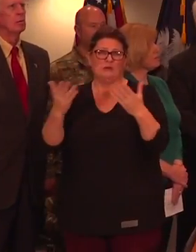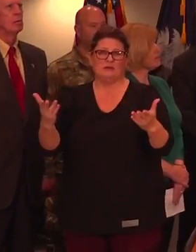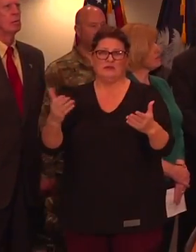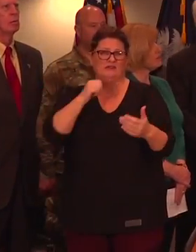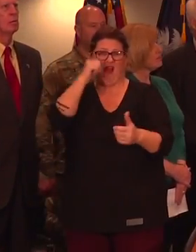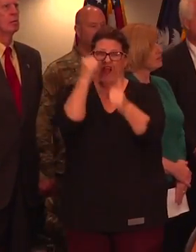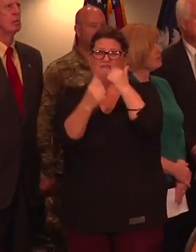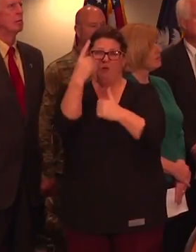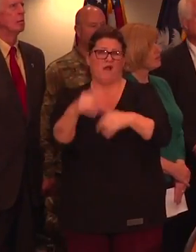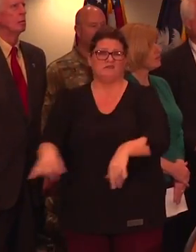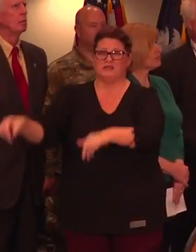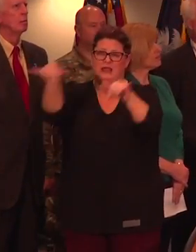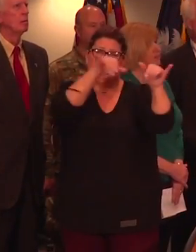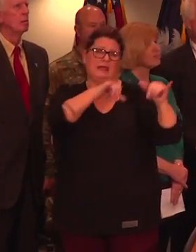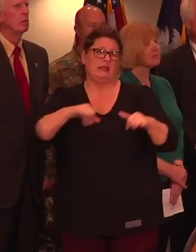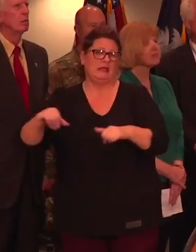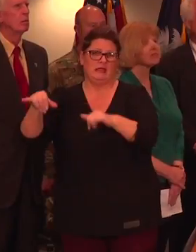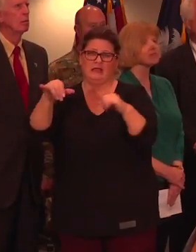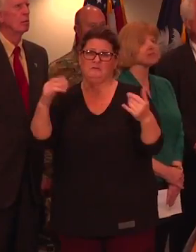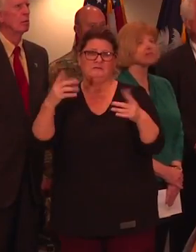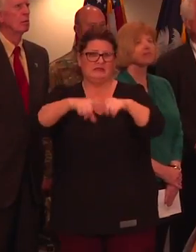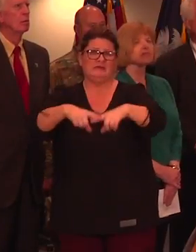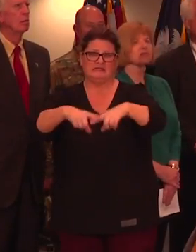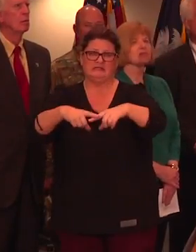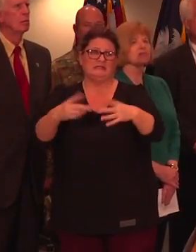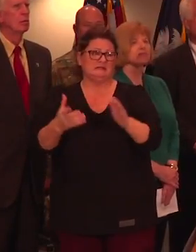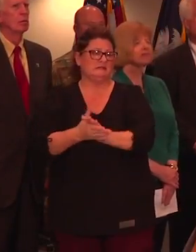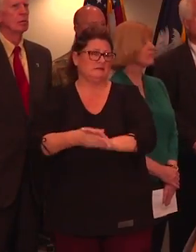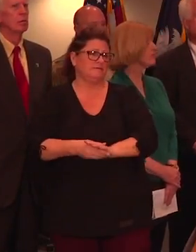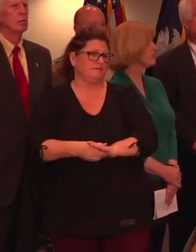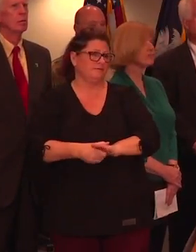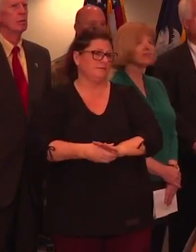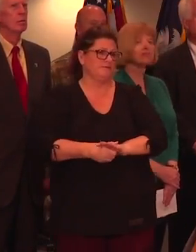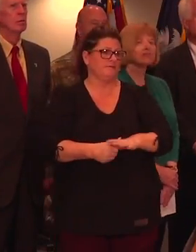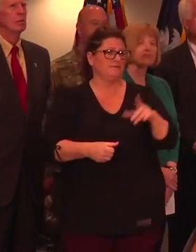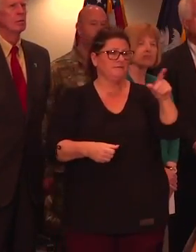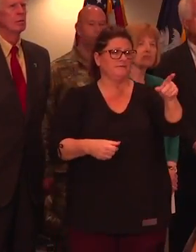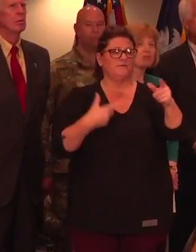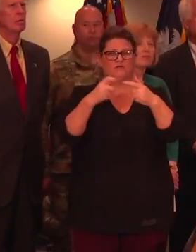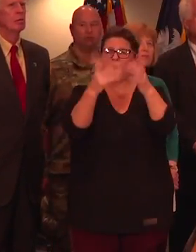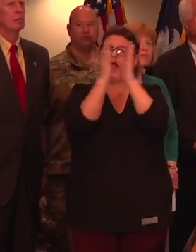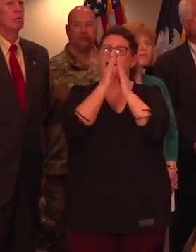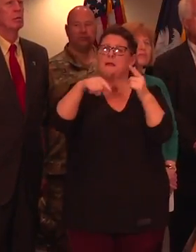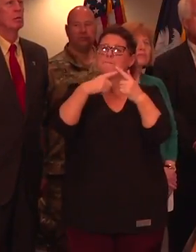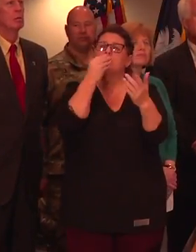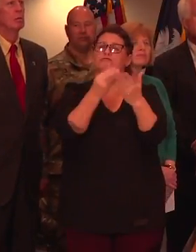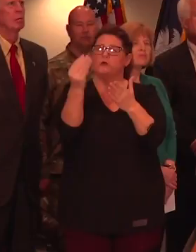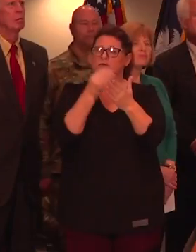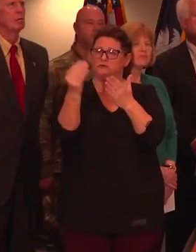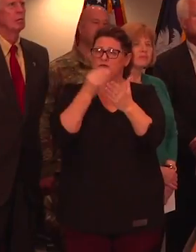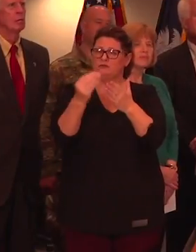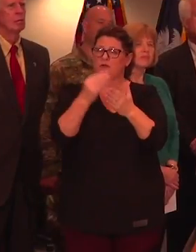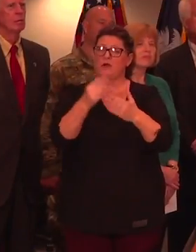case-by-case basis for special situations like that. I'd like to ask about grocery stores again, because